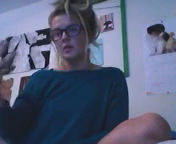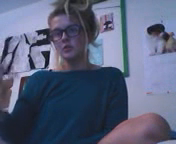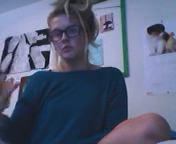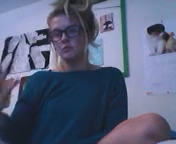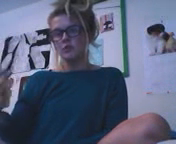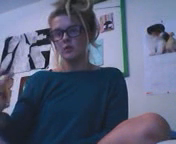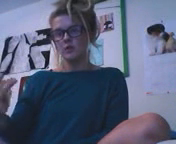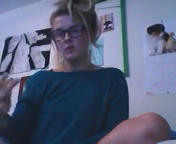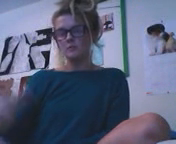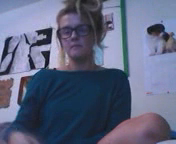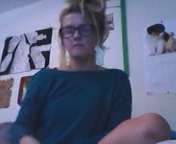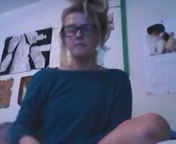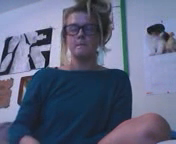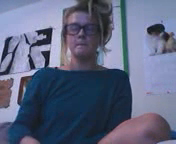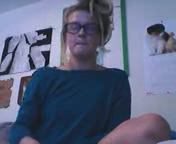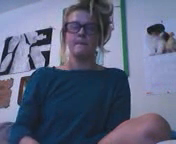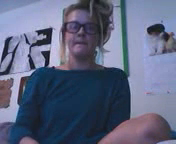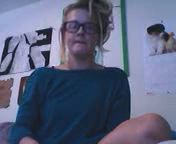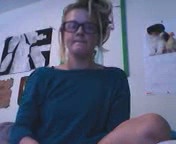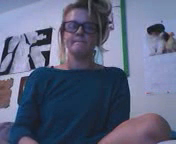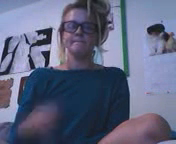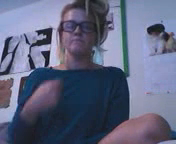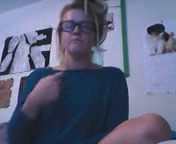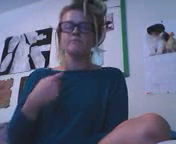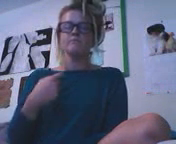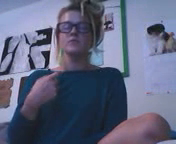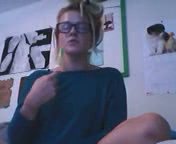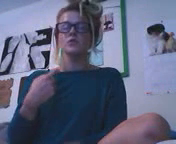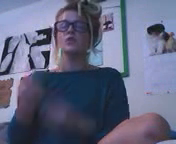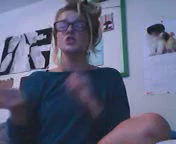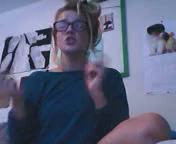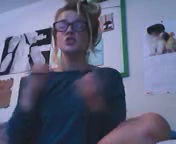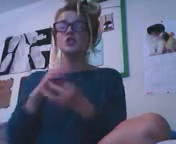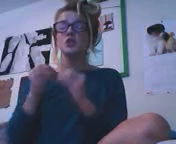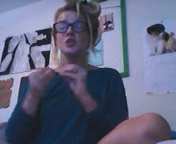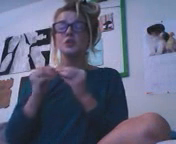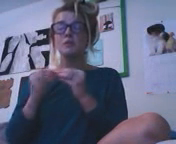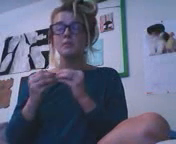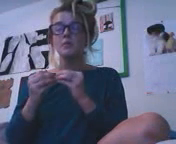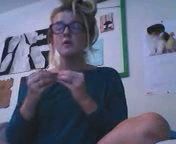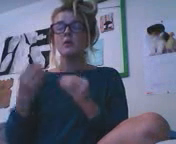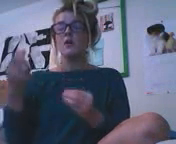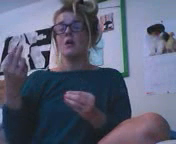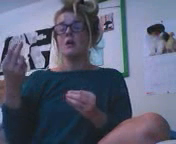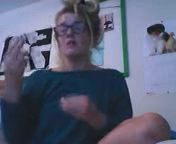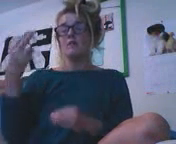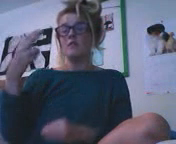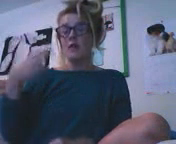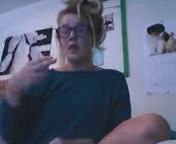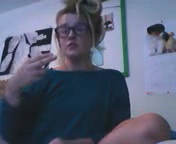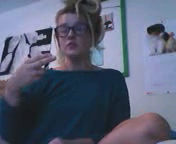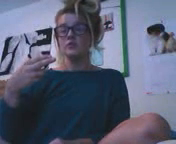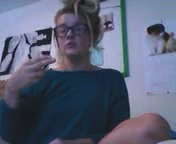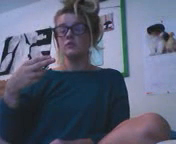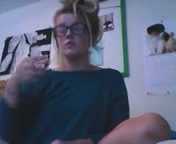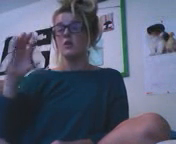have, but I've also changed the number of oxygen atoms and hydrogen atoms. So to determine the number of oxygen atoms